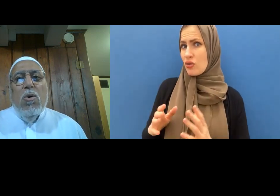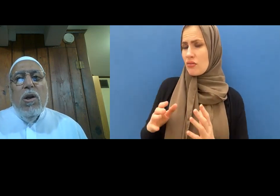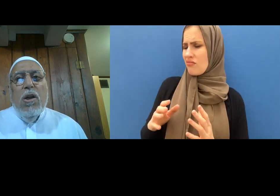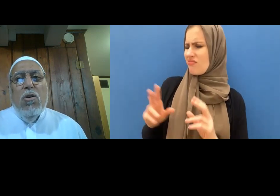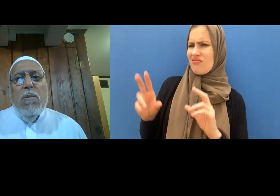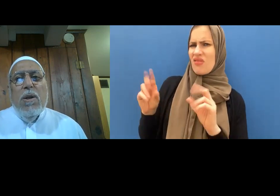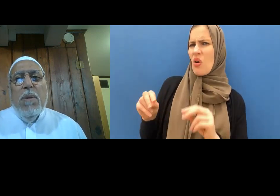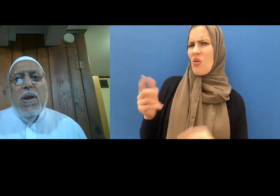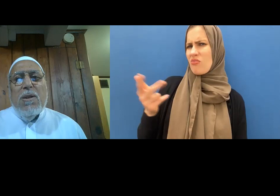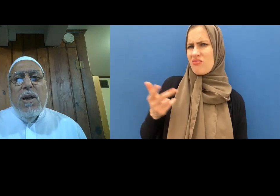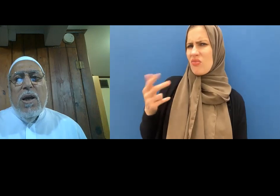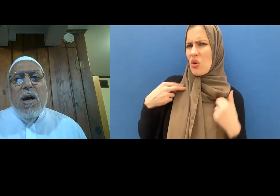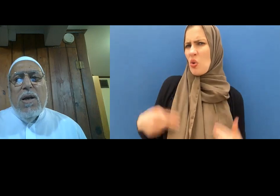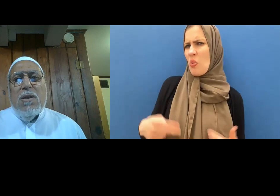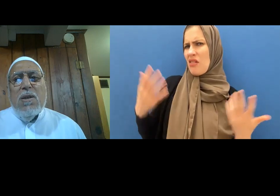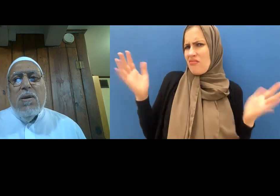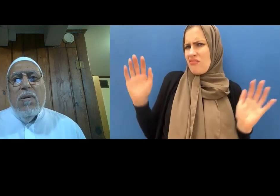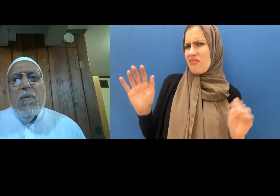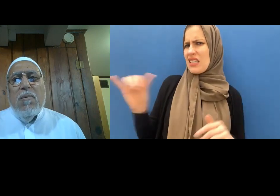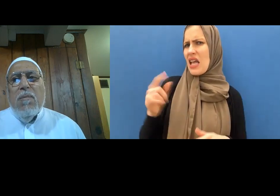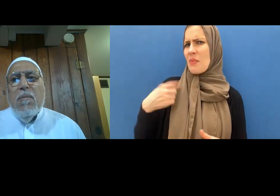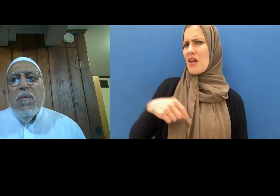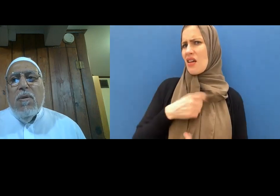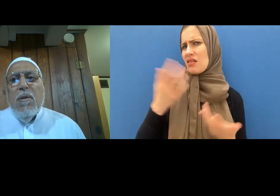are only human beings like us.